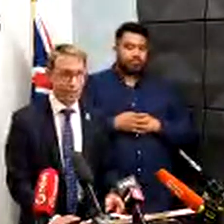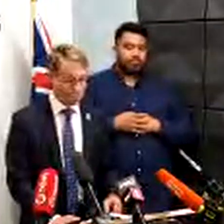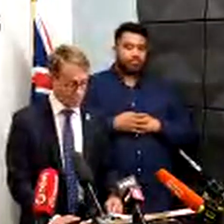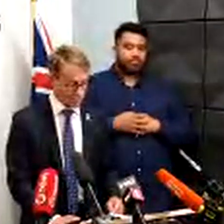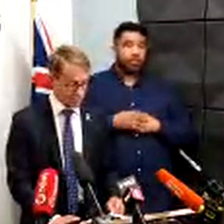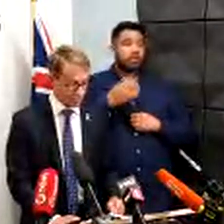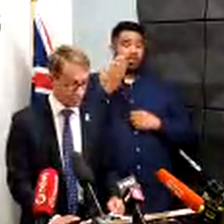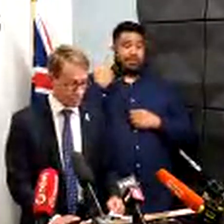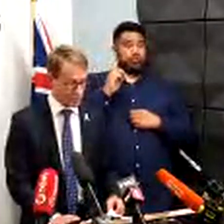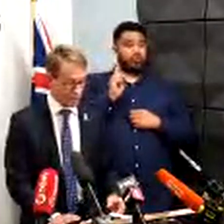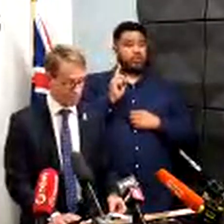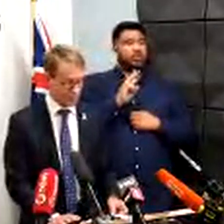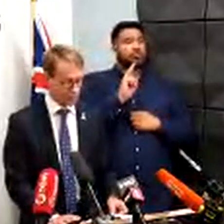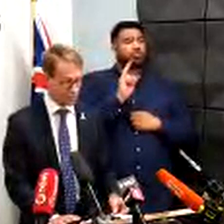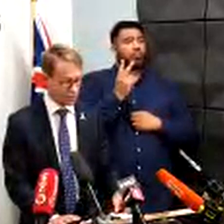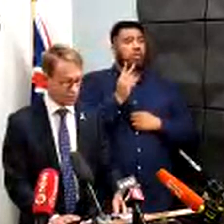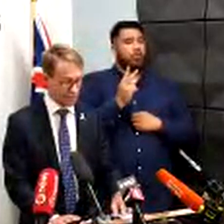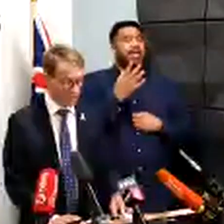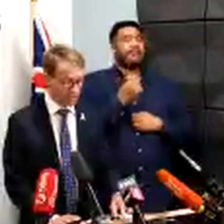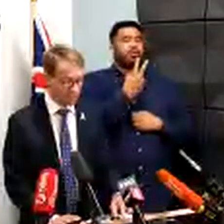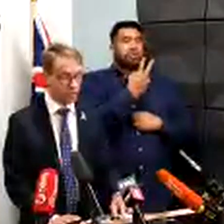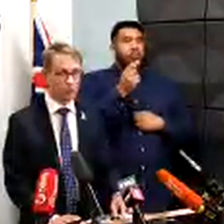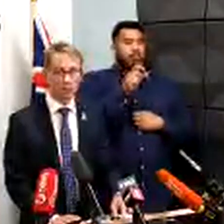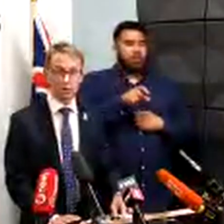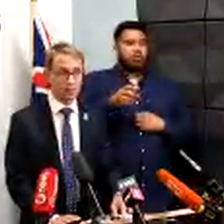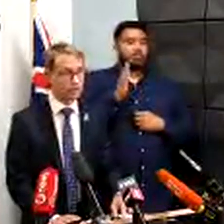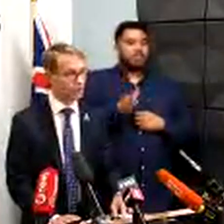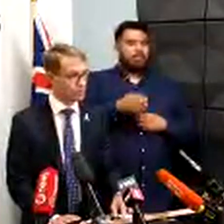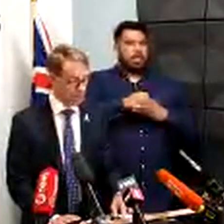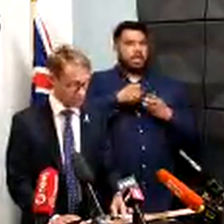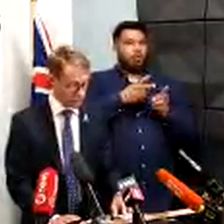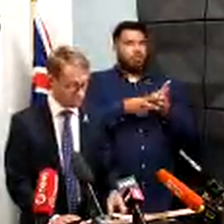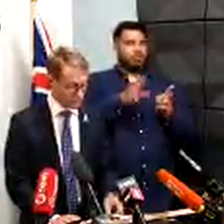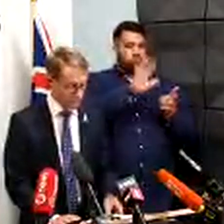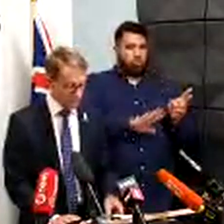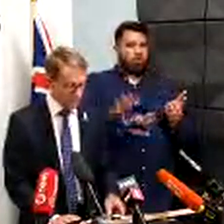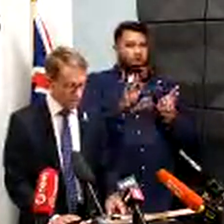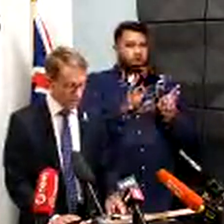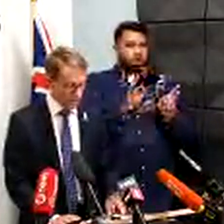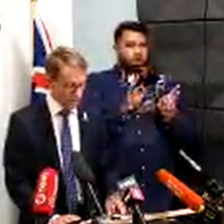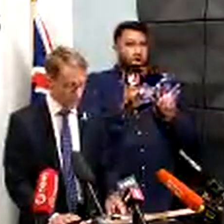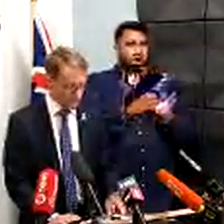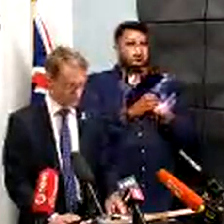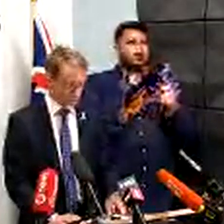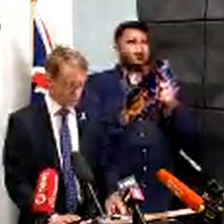2 p.m. today, 21 patients remain in our burns units across the country. The